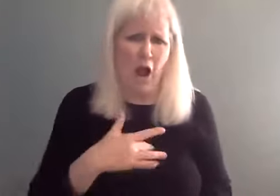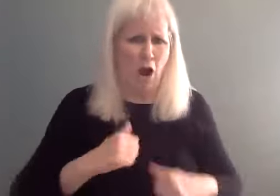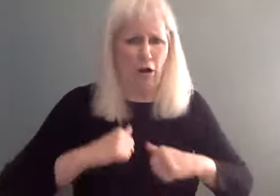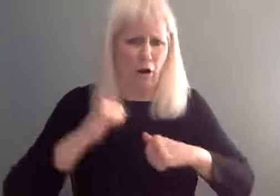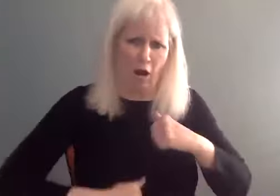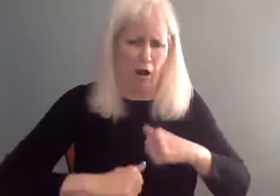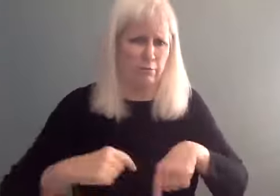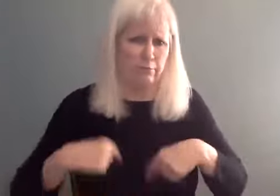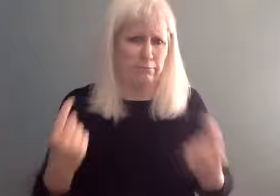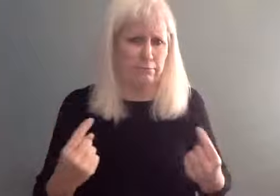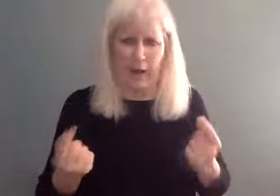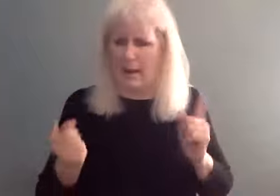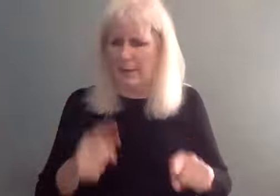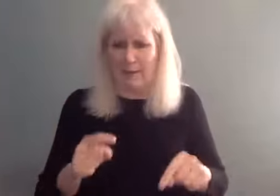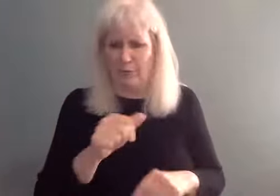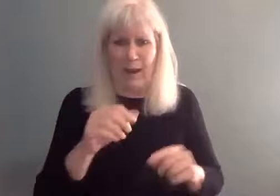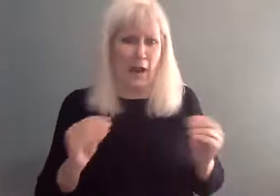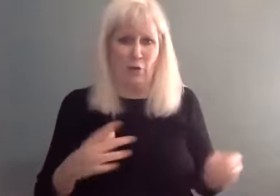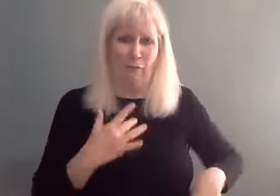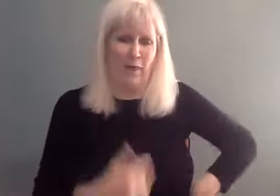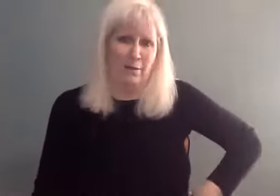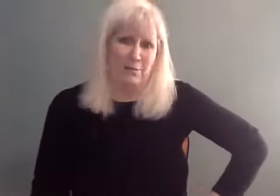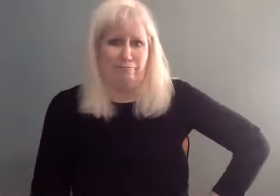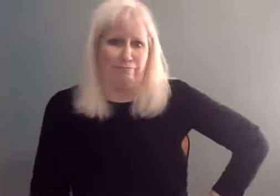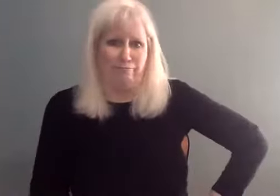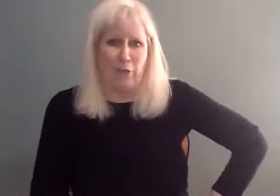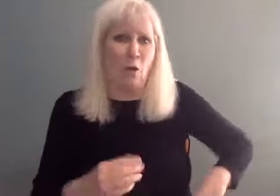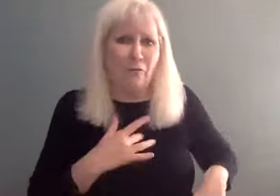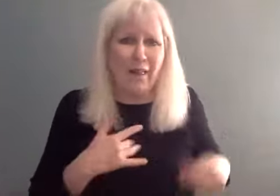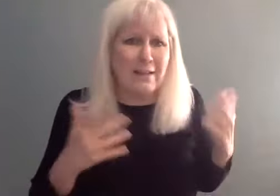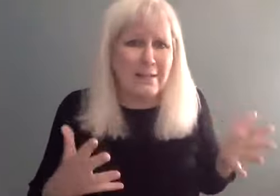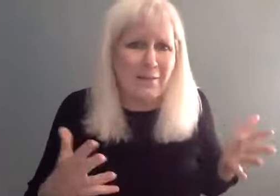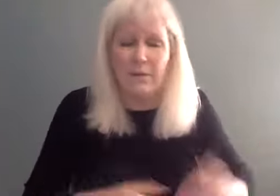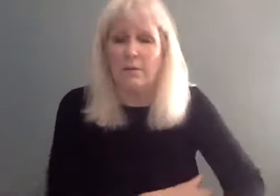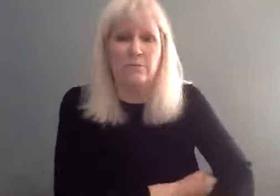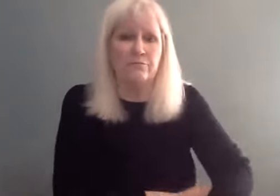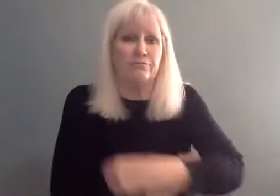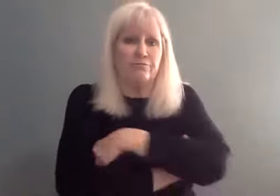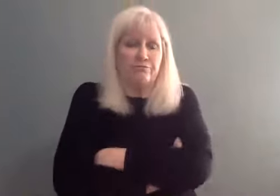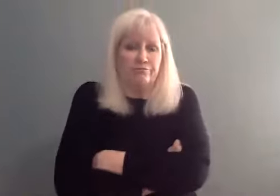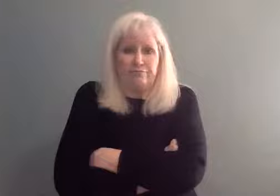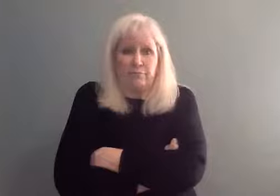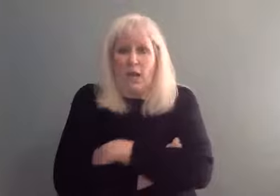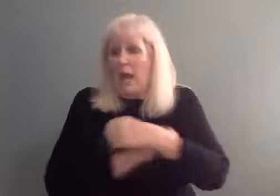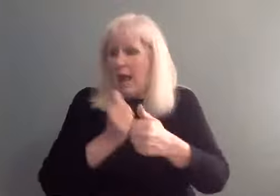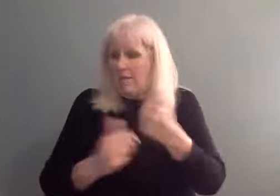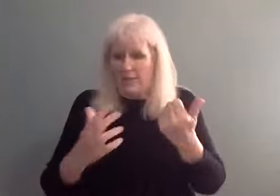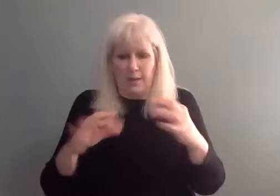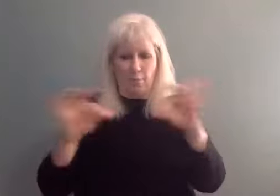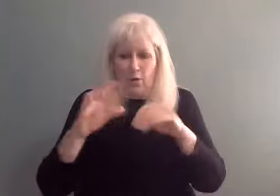came here with no feelings, practically no feelings left. I had to slide across the bar, all of that. I looked up